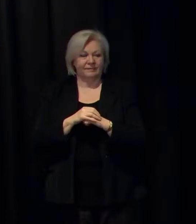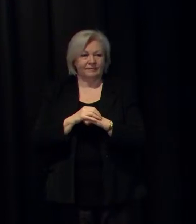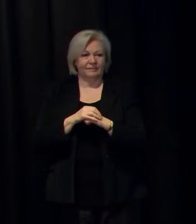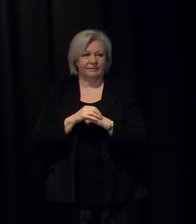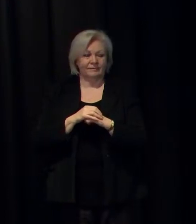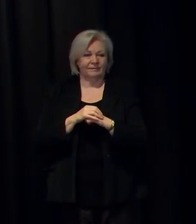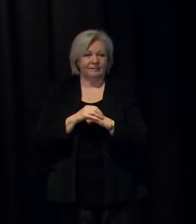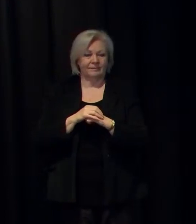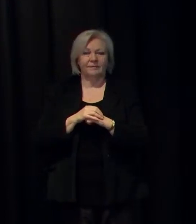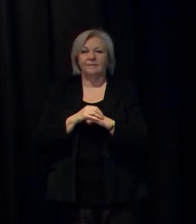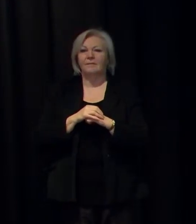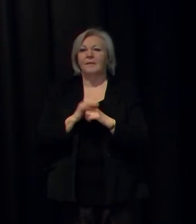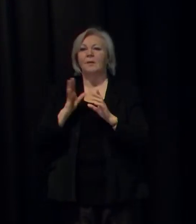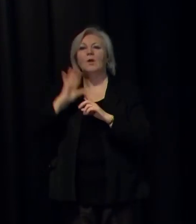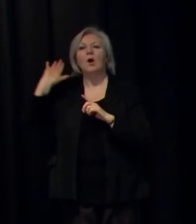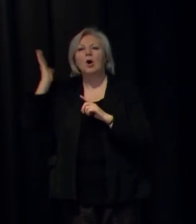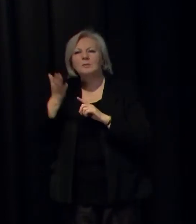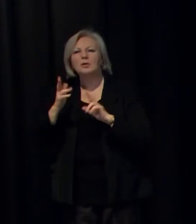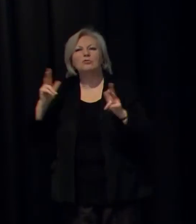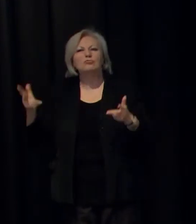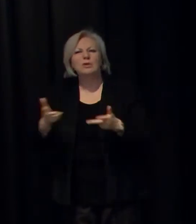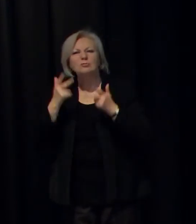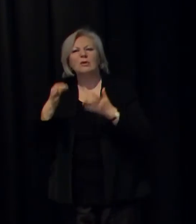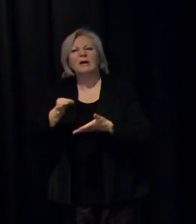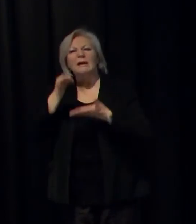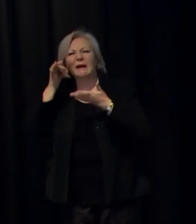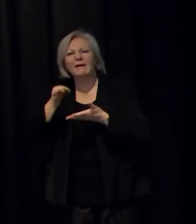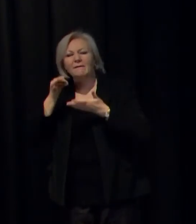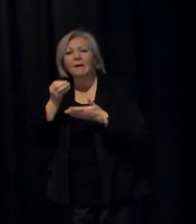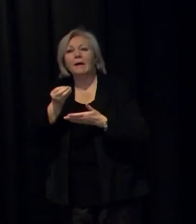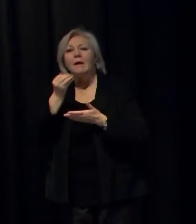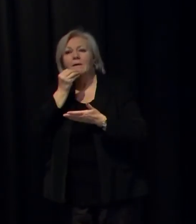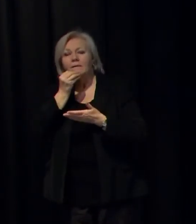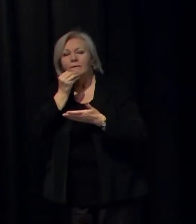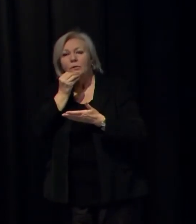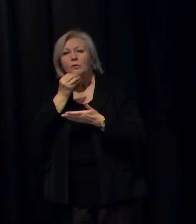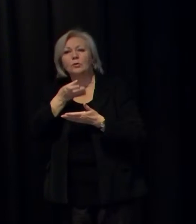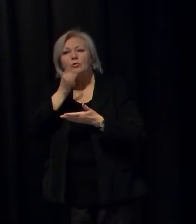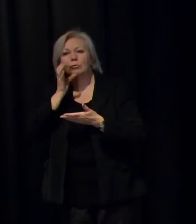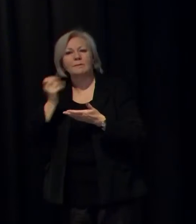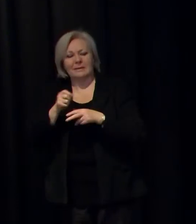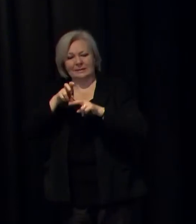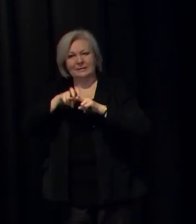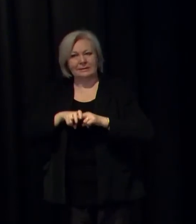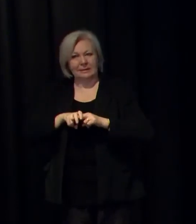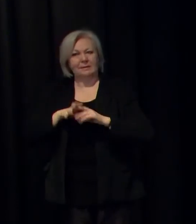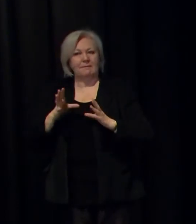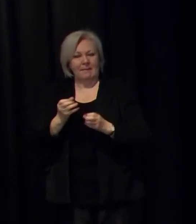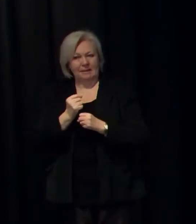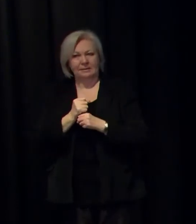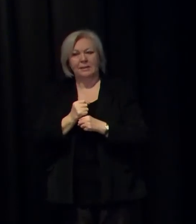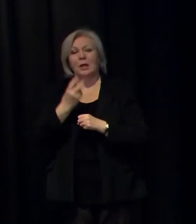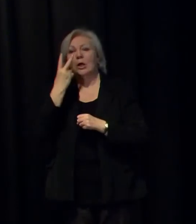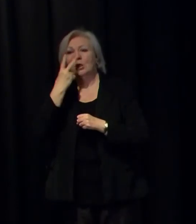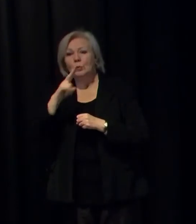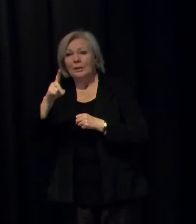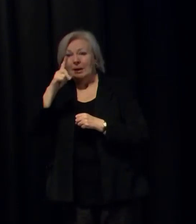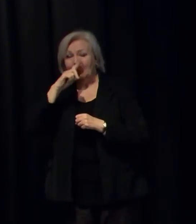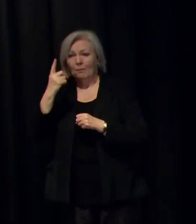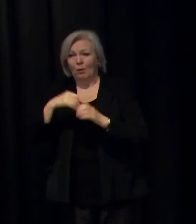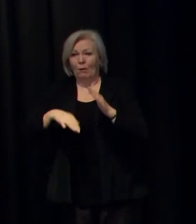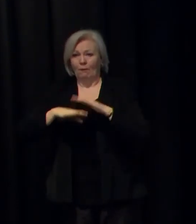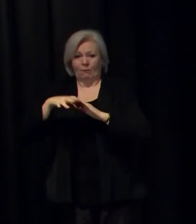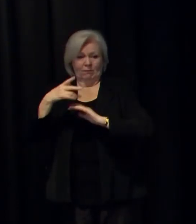the hospitality sector, food and drink will be seated service, and 20 people who are